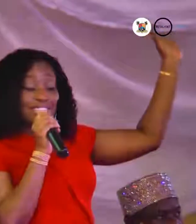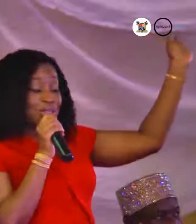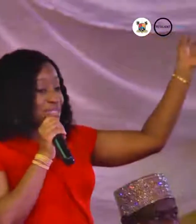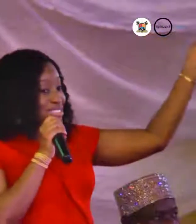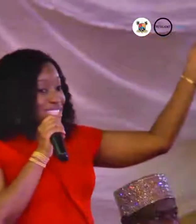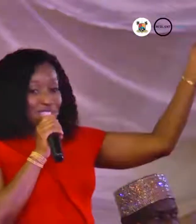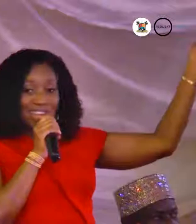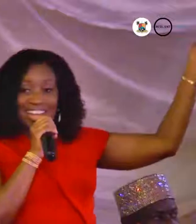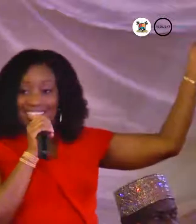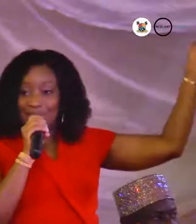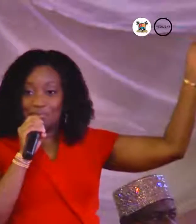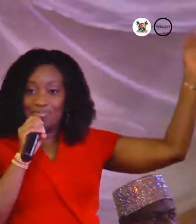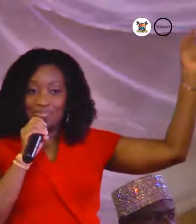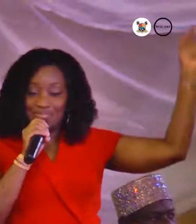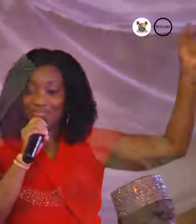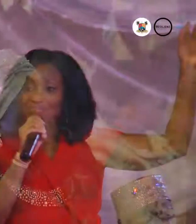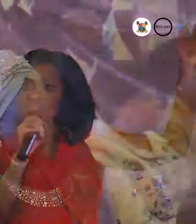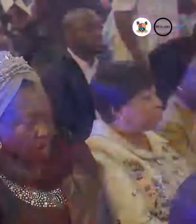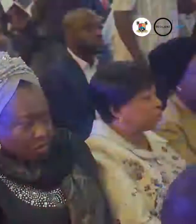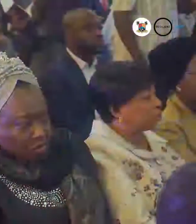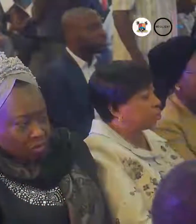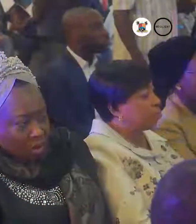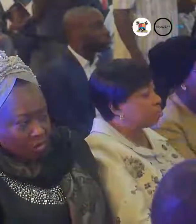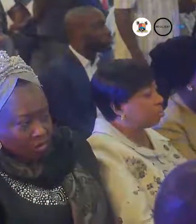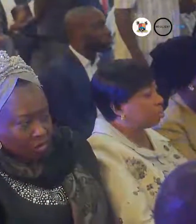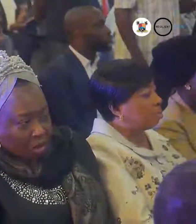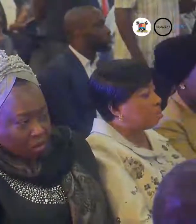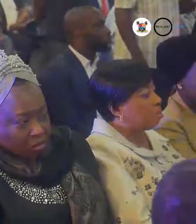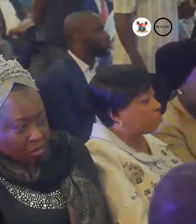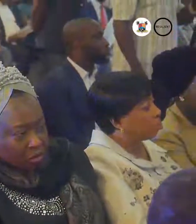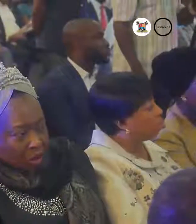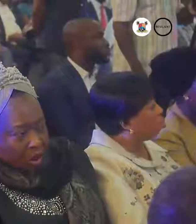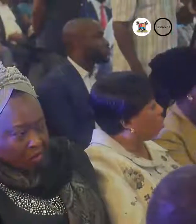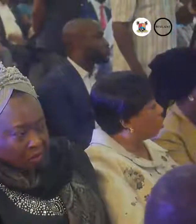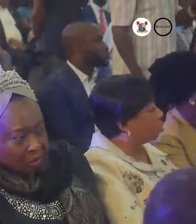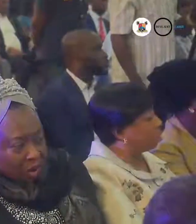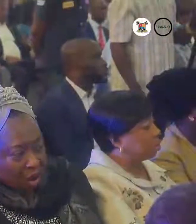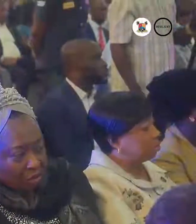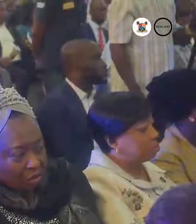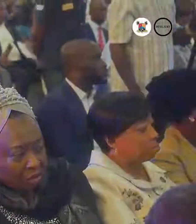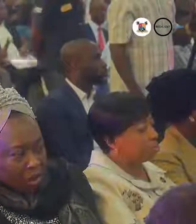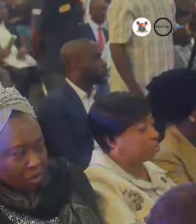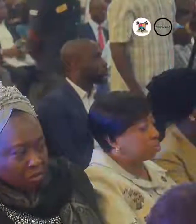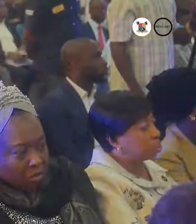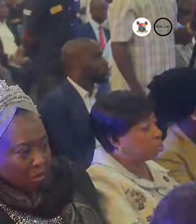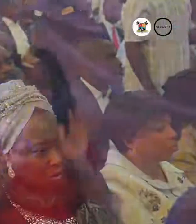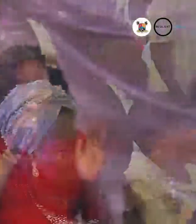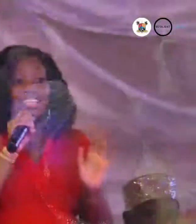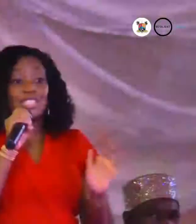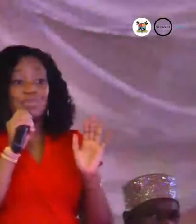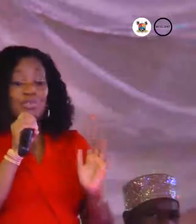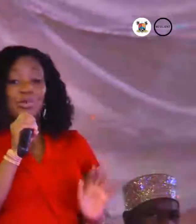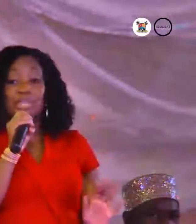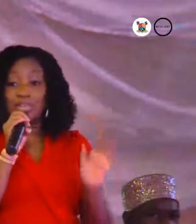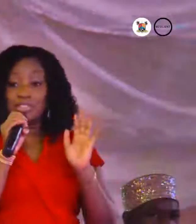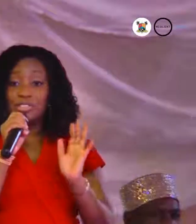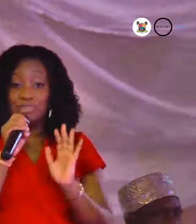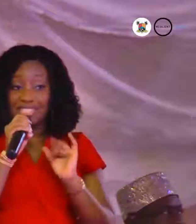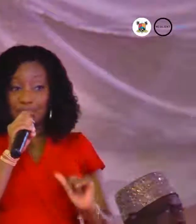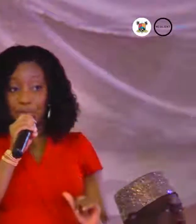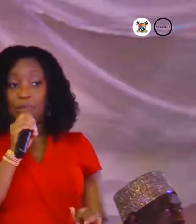have a generator, please raise your hand up. We don't have generators. Okay, so NEPA, PACN is